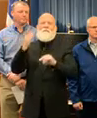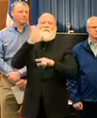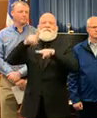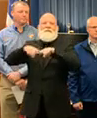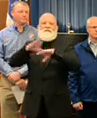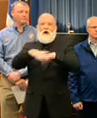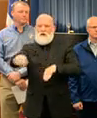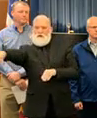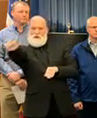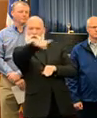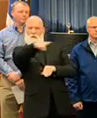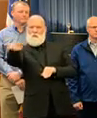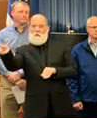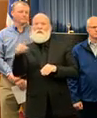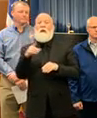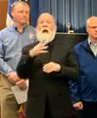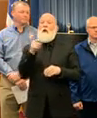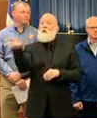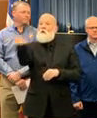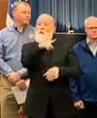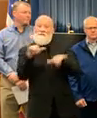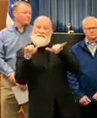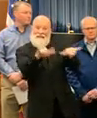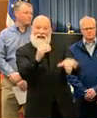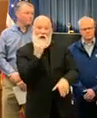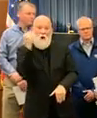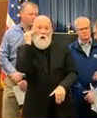you can at all costs. Thank